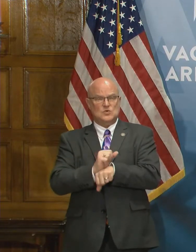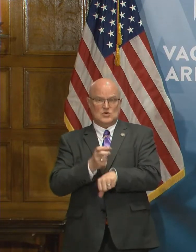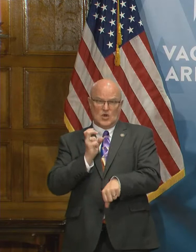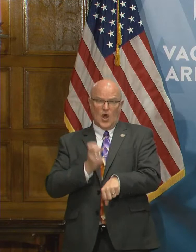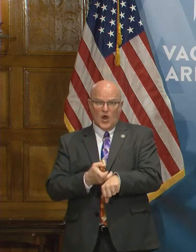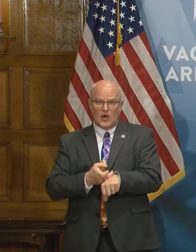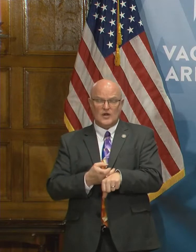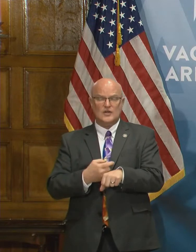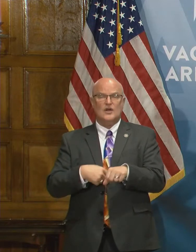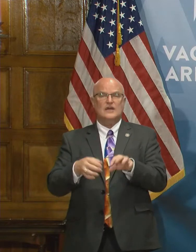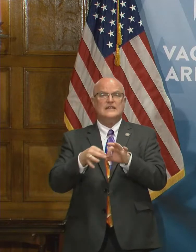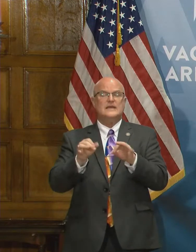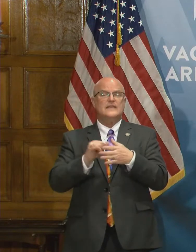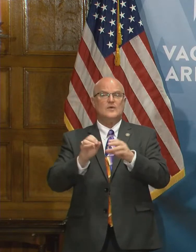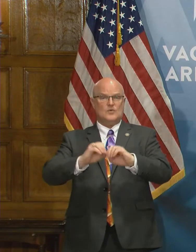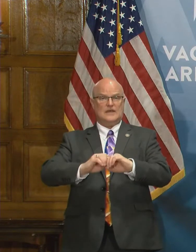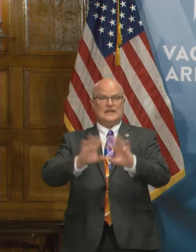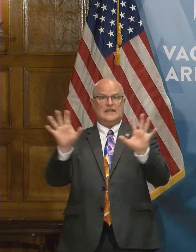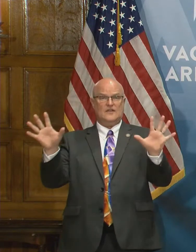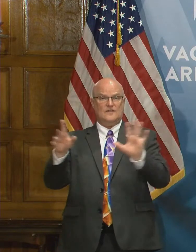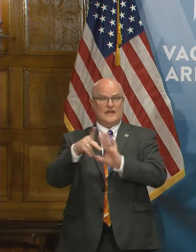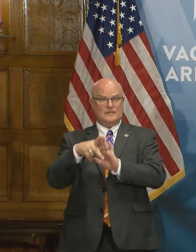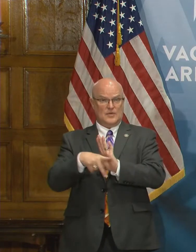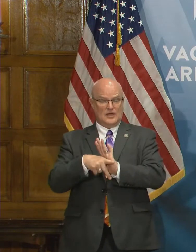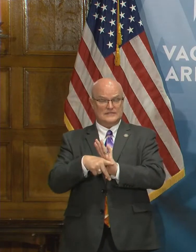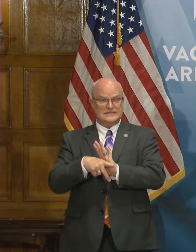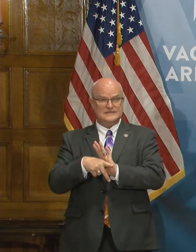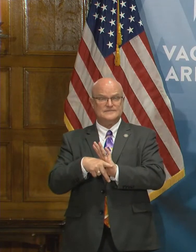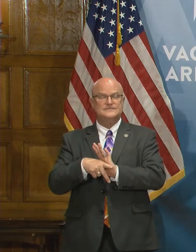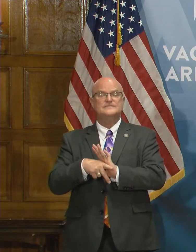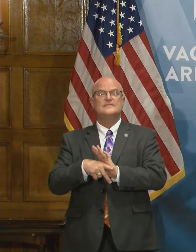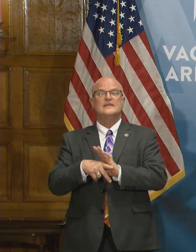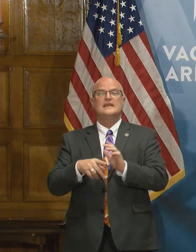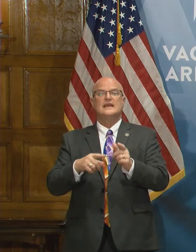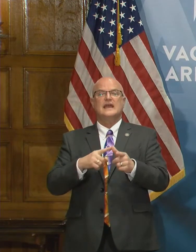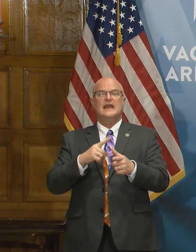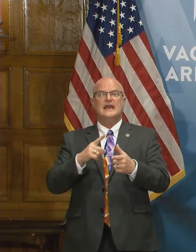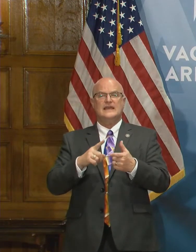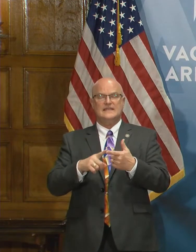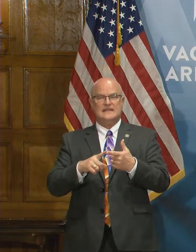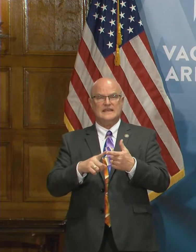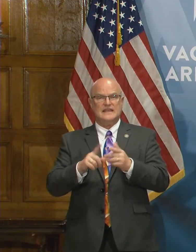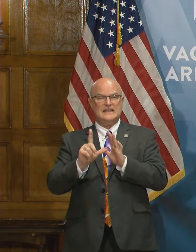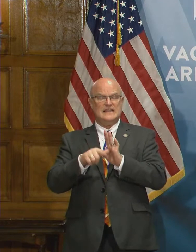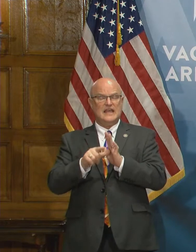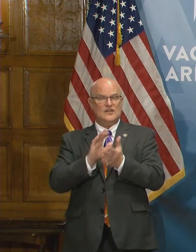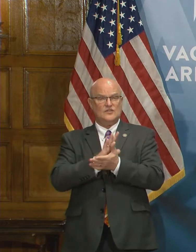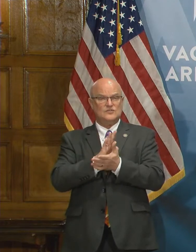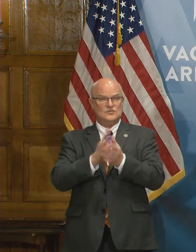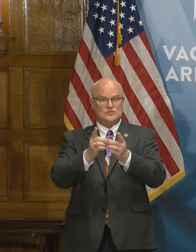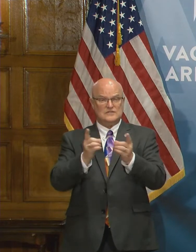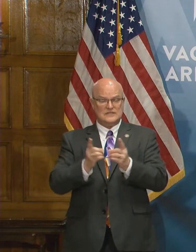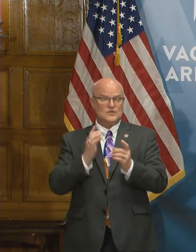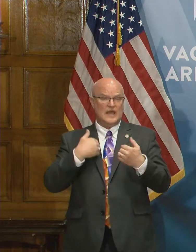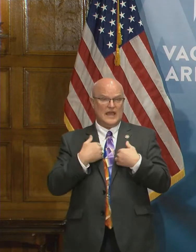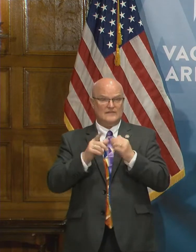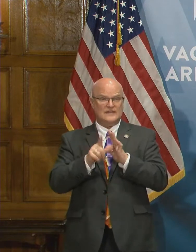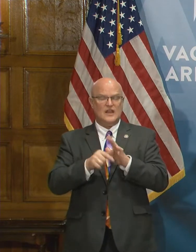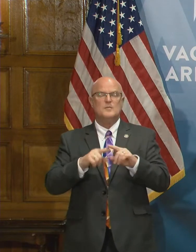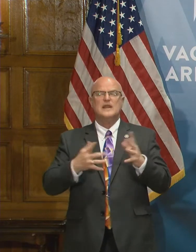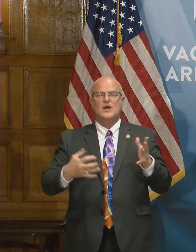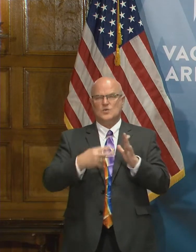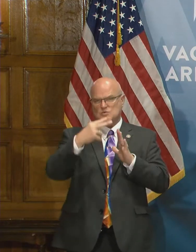on a statement that will clarify the policy, and that will be available to the school districts. But I wanted to